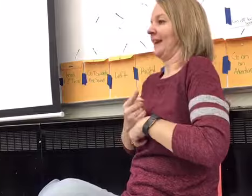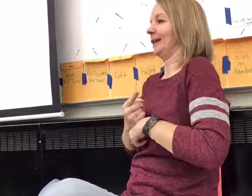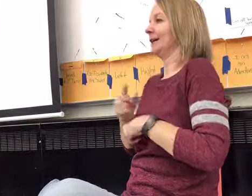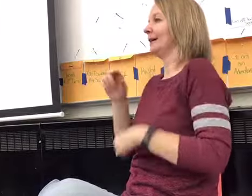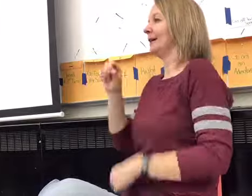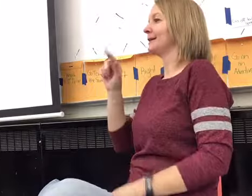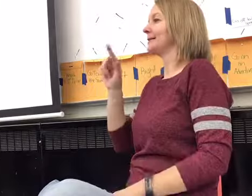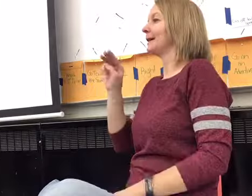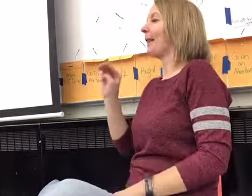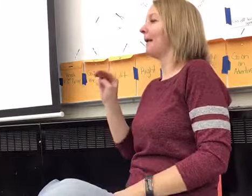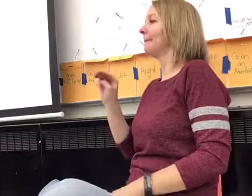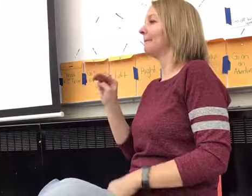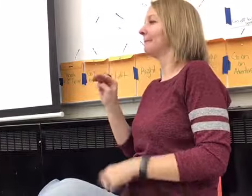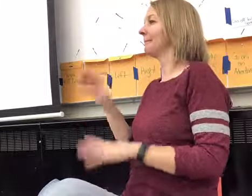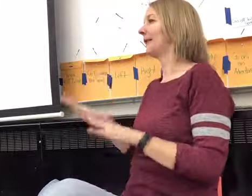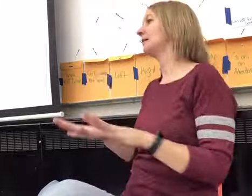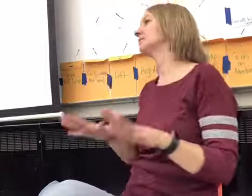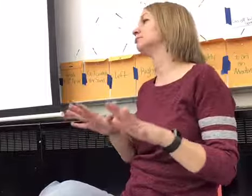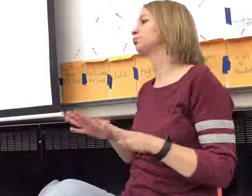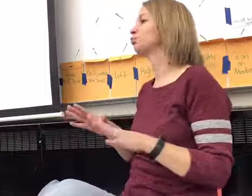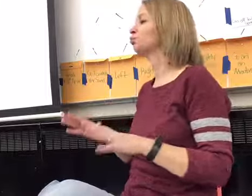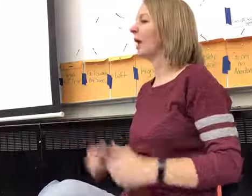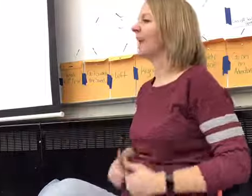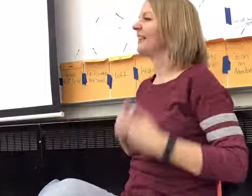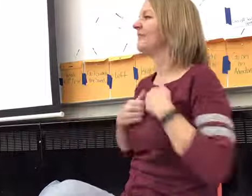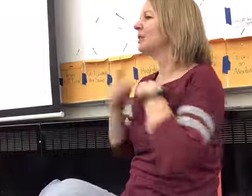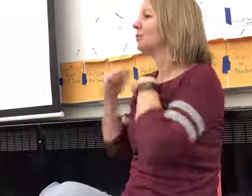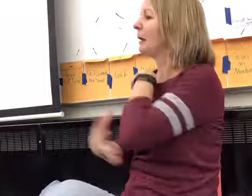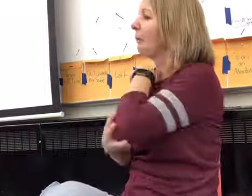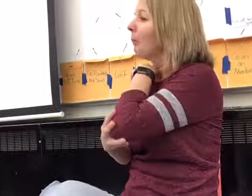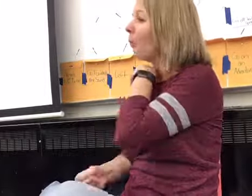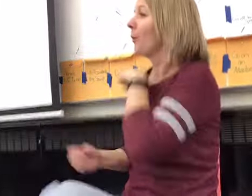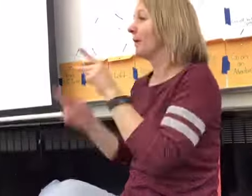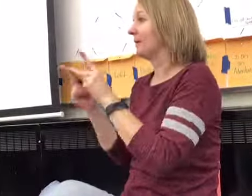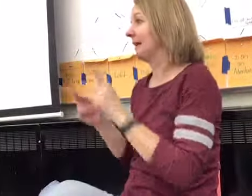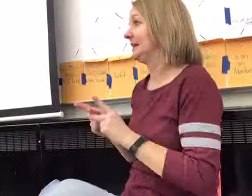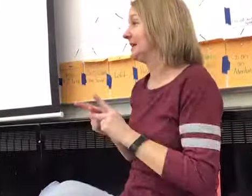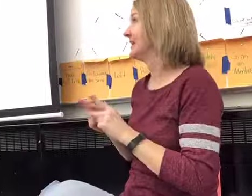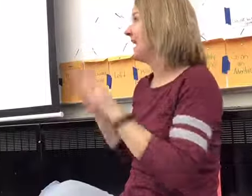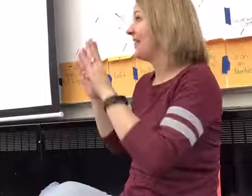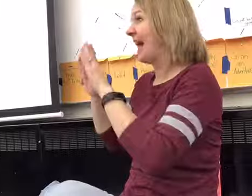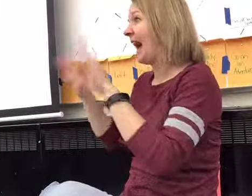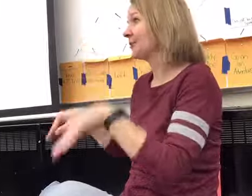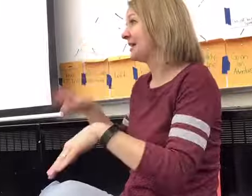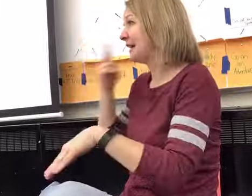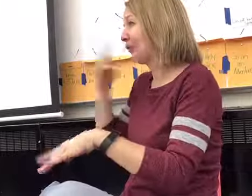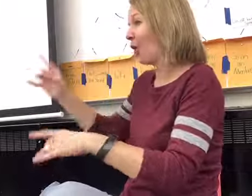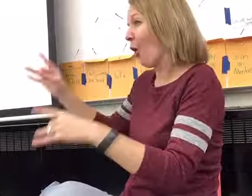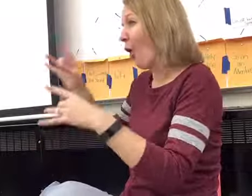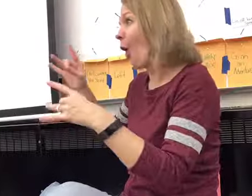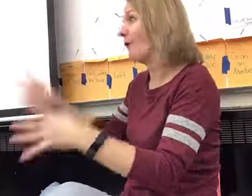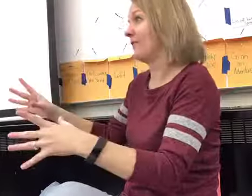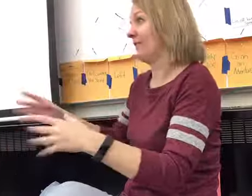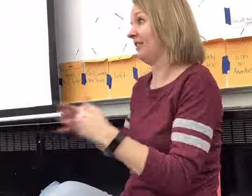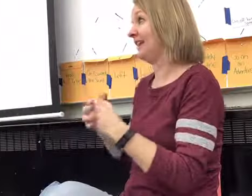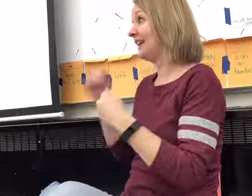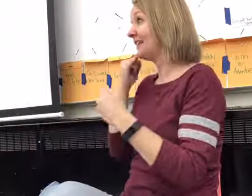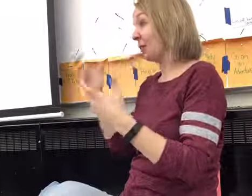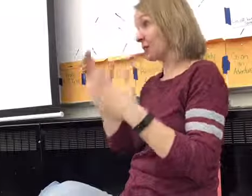that immigrants begin to live in these houses that just look awful. If you want to kind of compare it, these are apartment